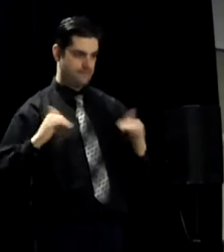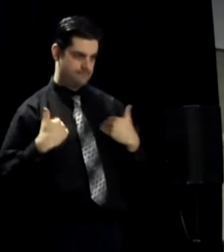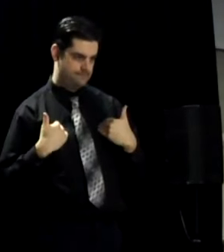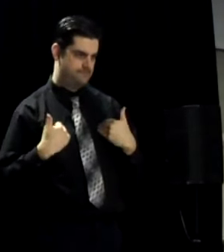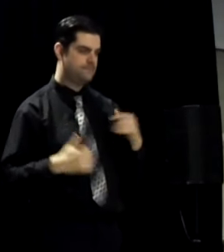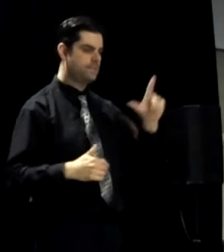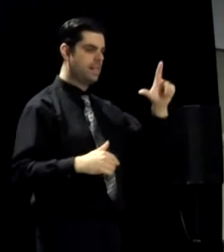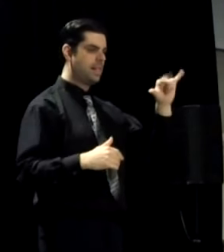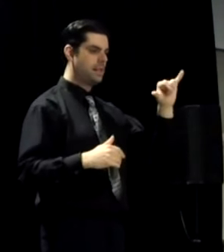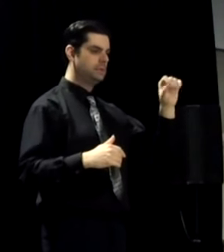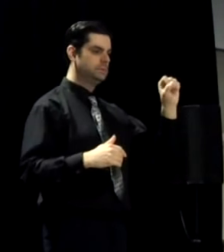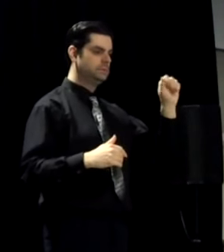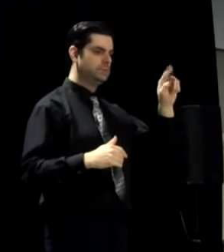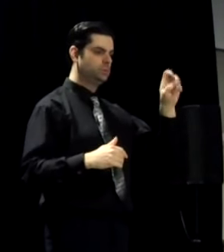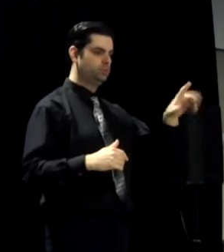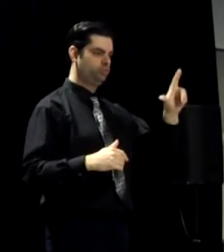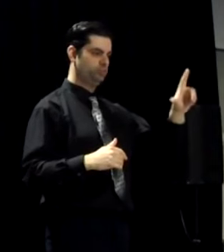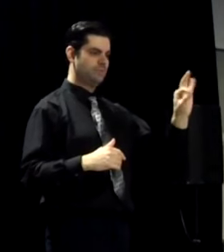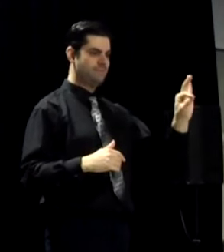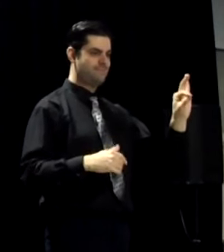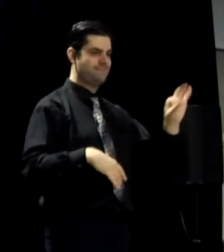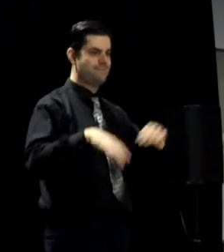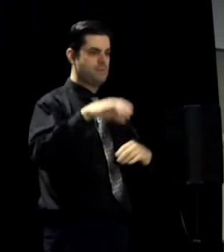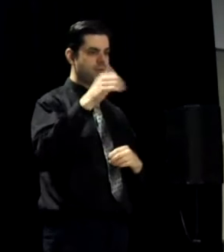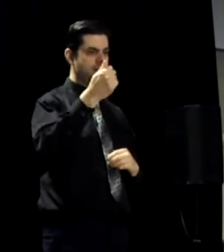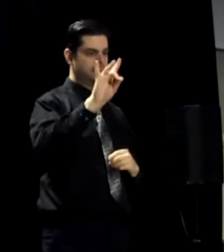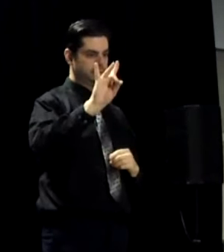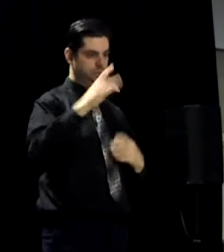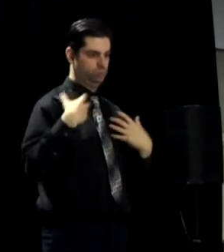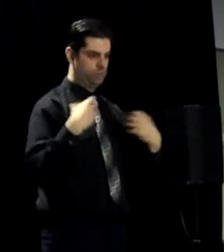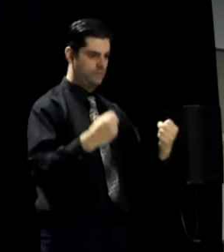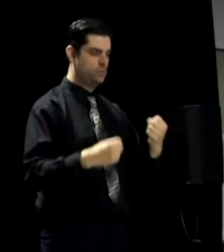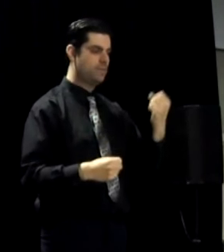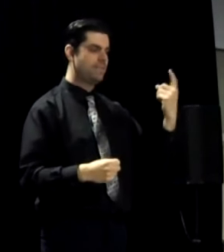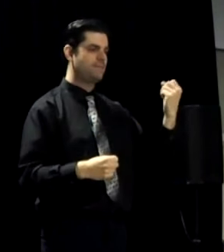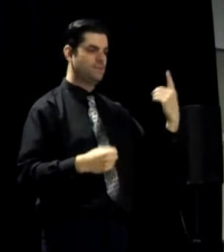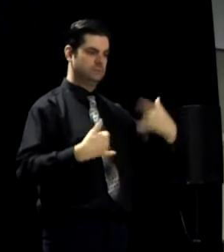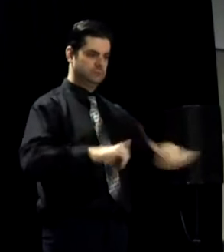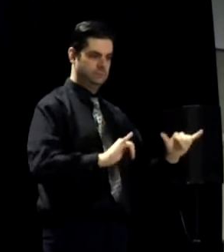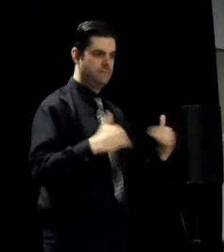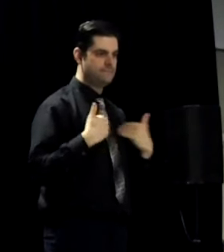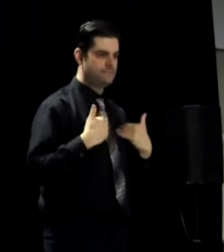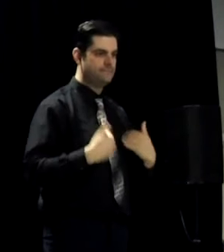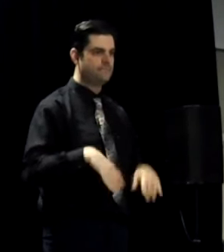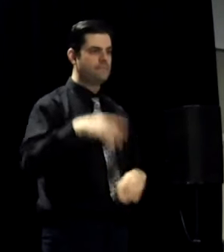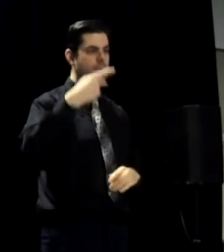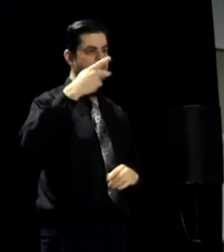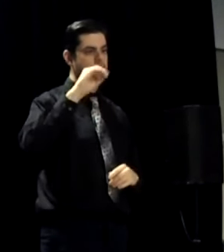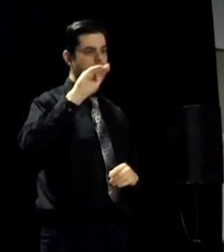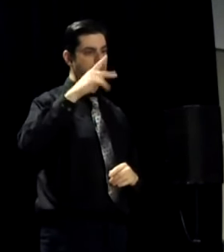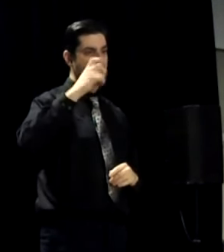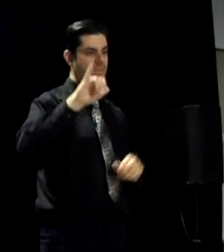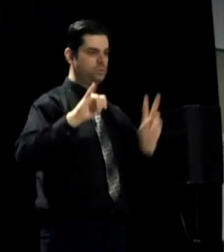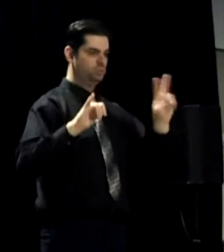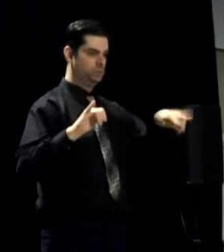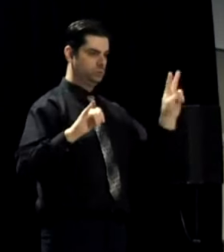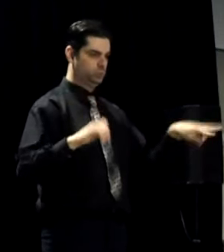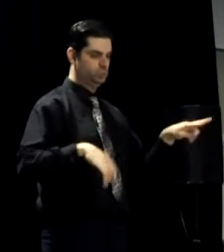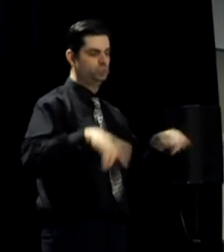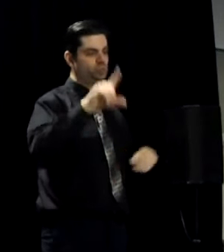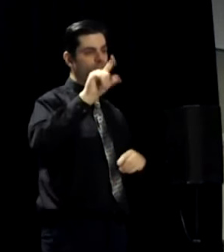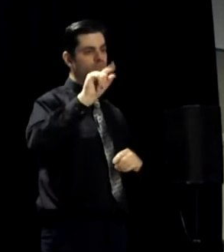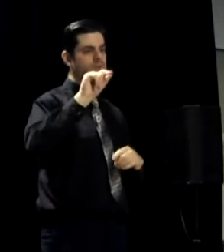cases, 4 recoveries, 1 active. Atisco, 5 cases, 4 recoveries, 1 active. Elbridge, 2 cases,